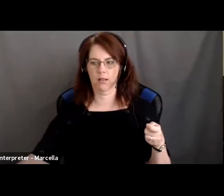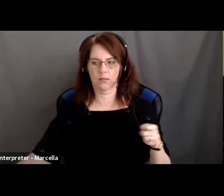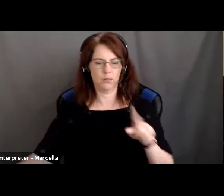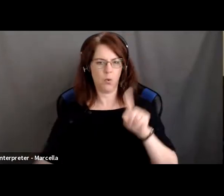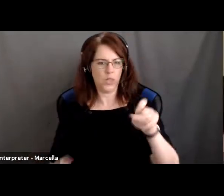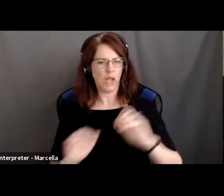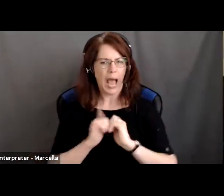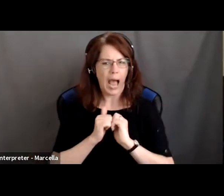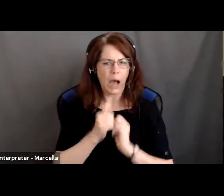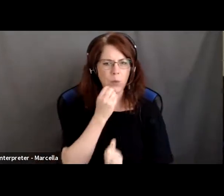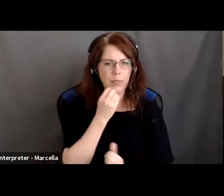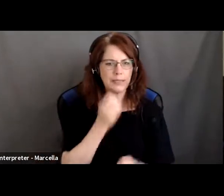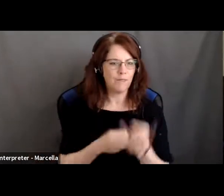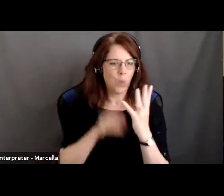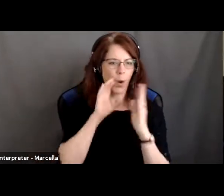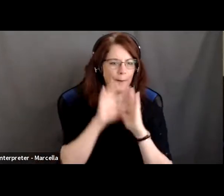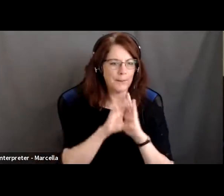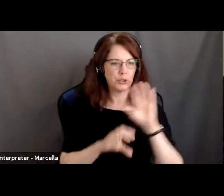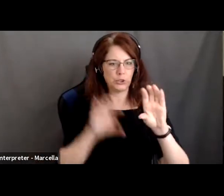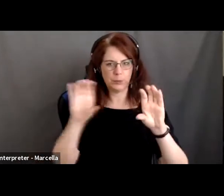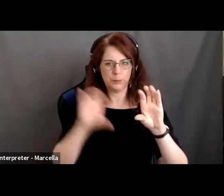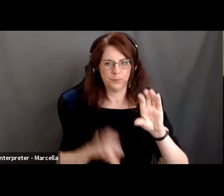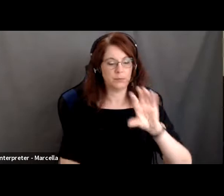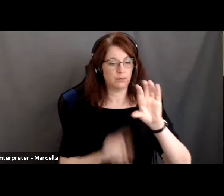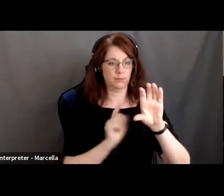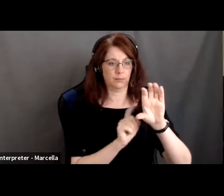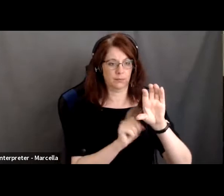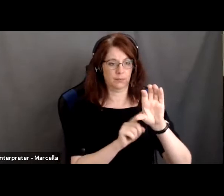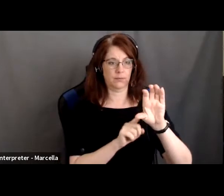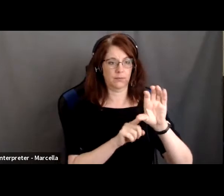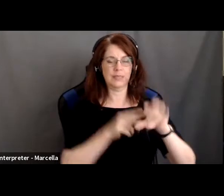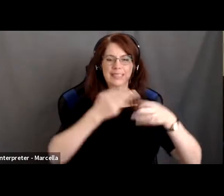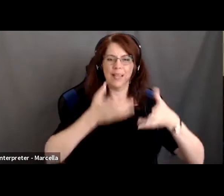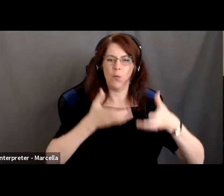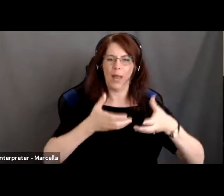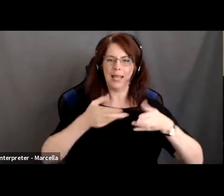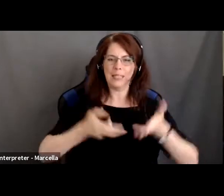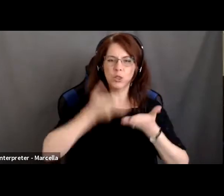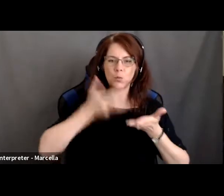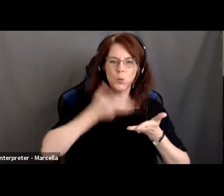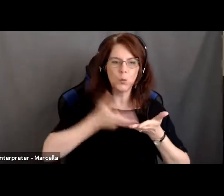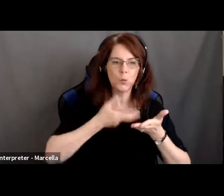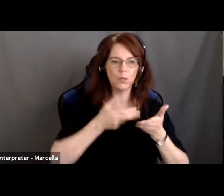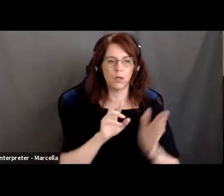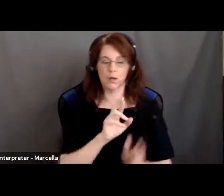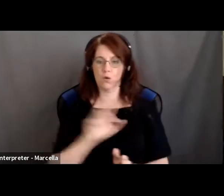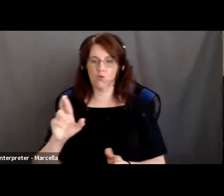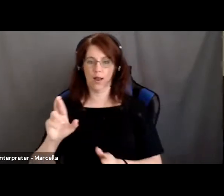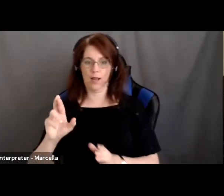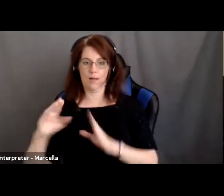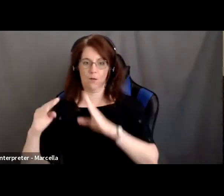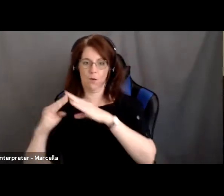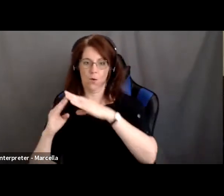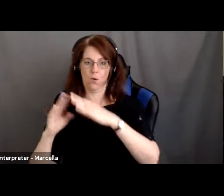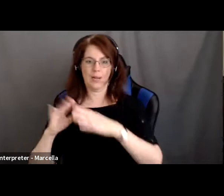I have 4 images up here. In the upper left-hand corner is a weighted spoon. In the upper right-hand corner